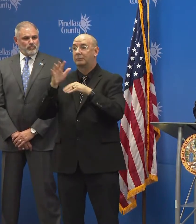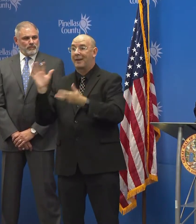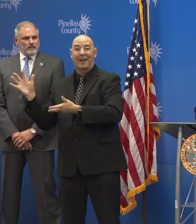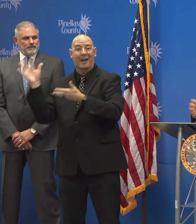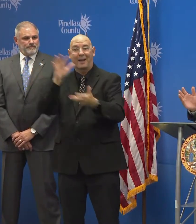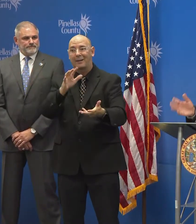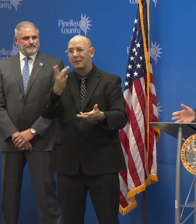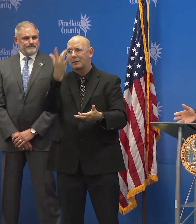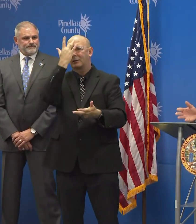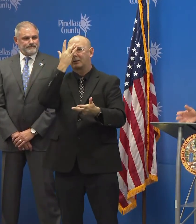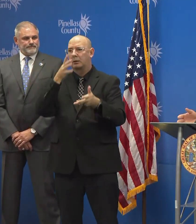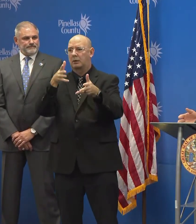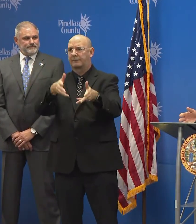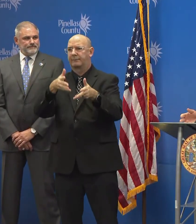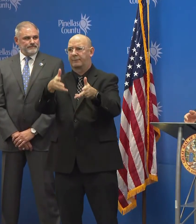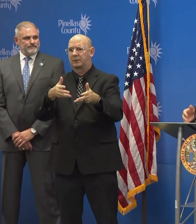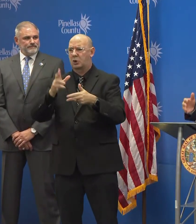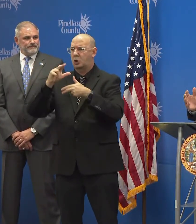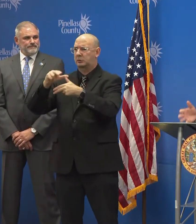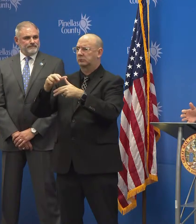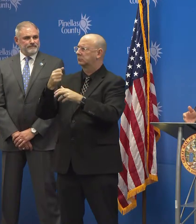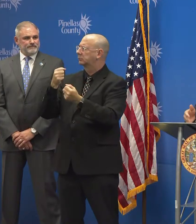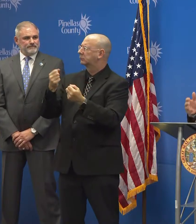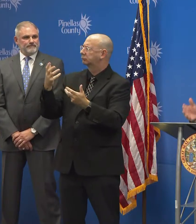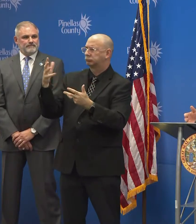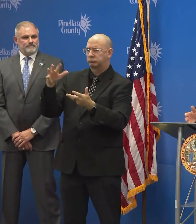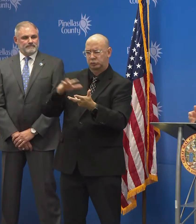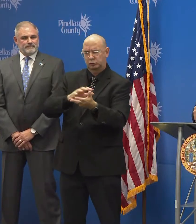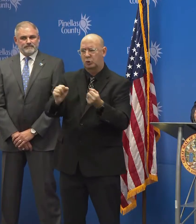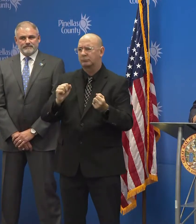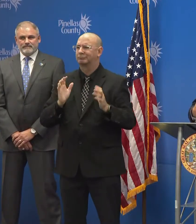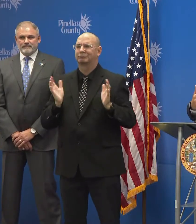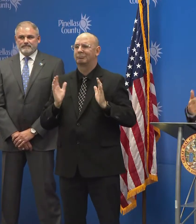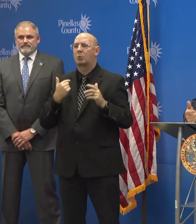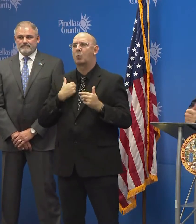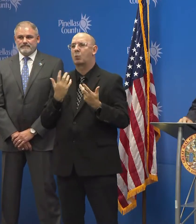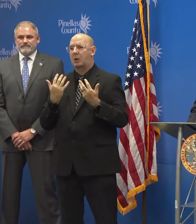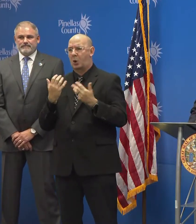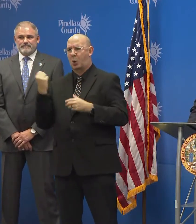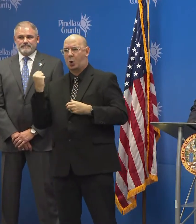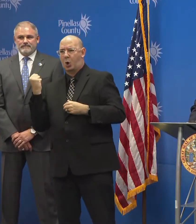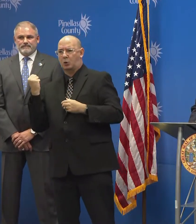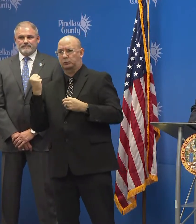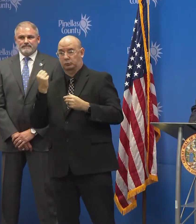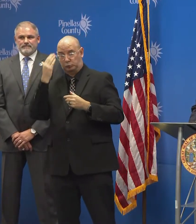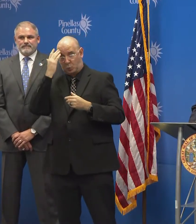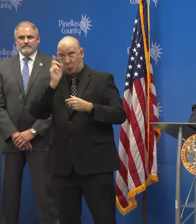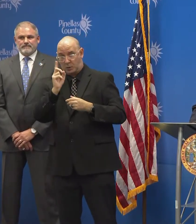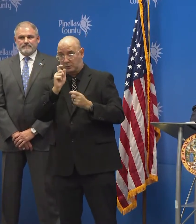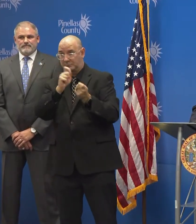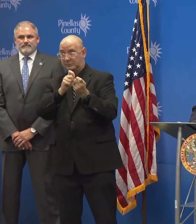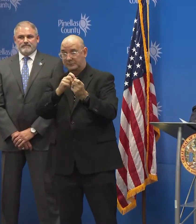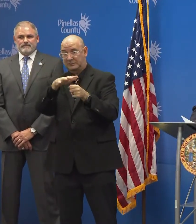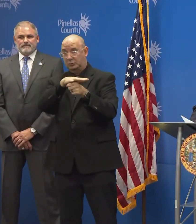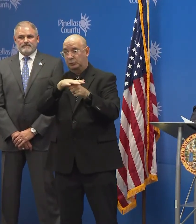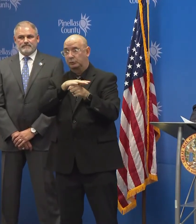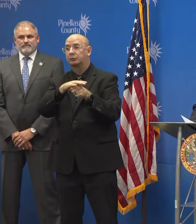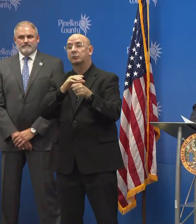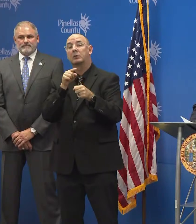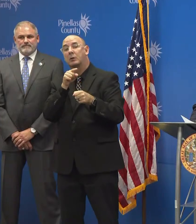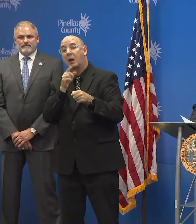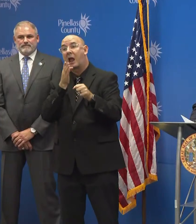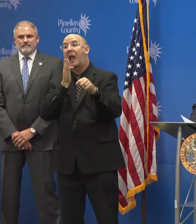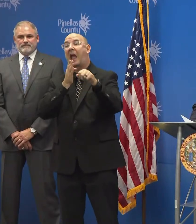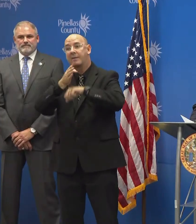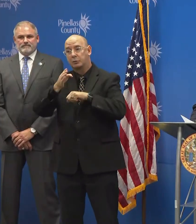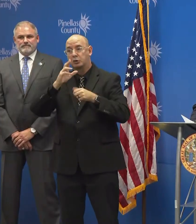as the storm's coming in. So that's being staged, ready to go. We know where the requests are, and Florida DEM will be moving those in as appropriate.